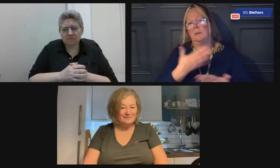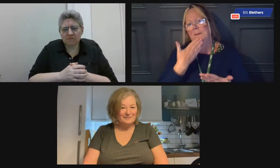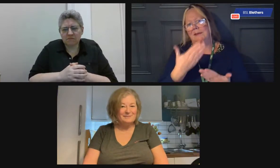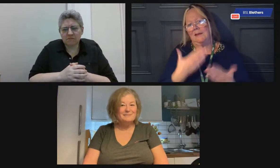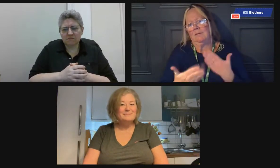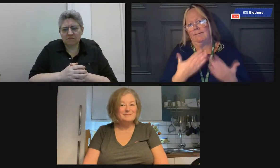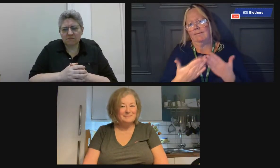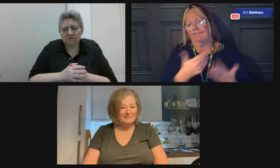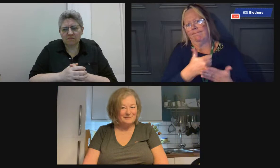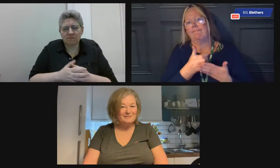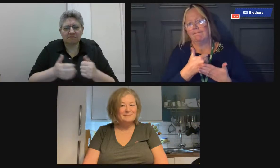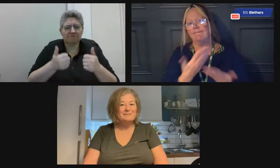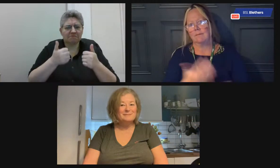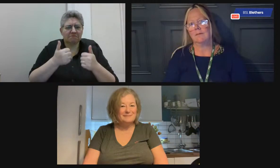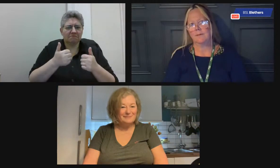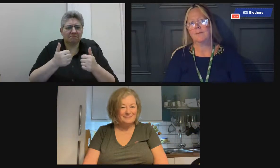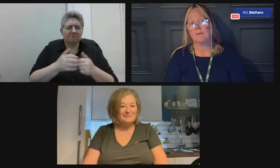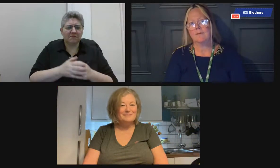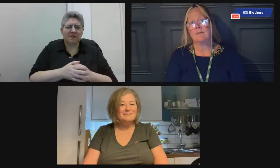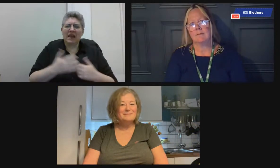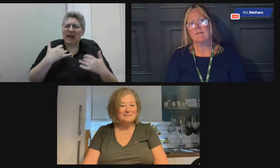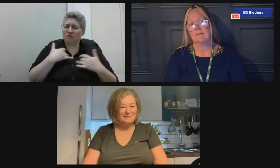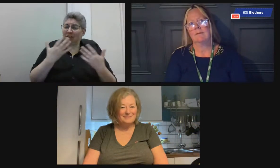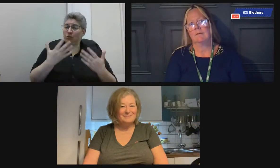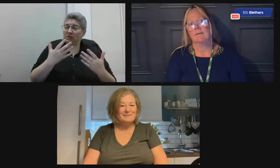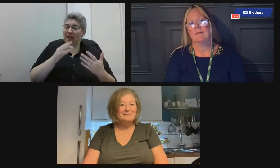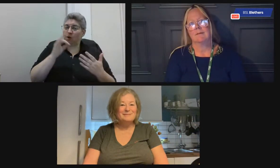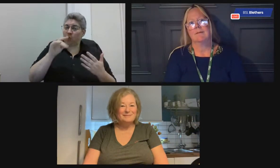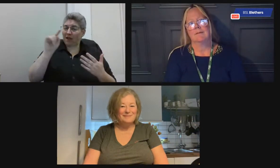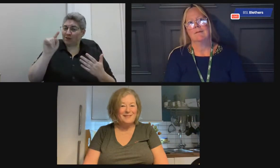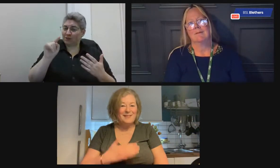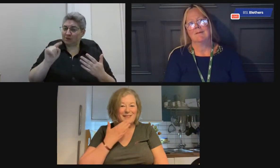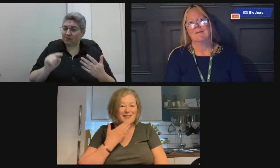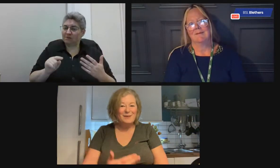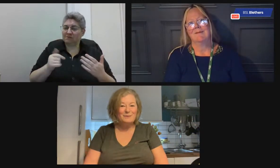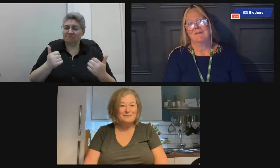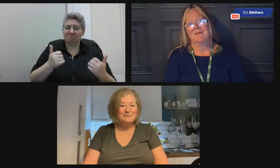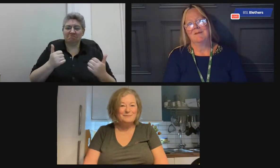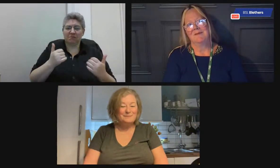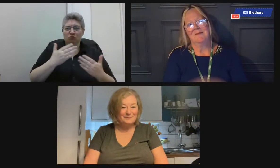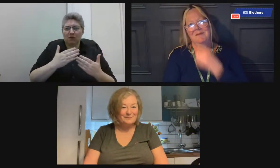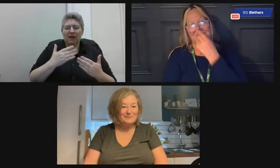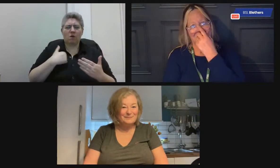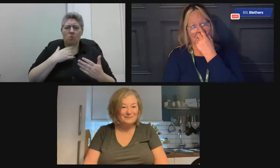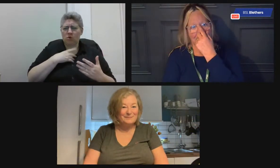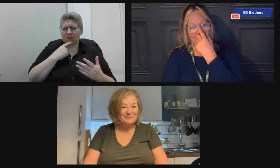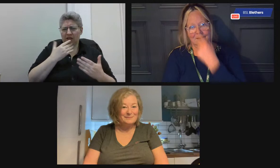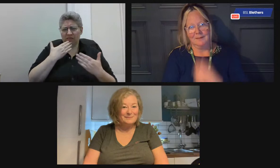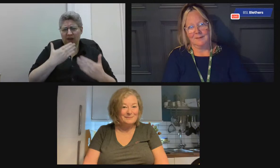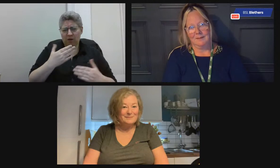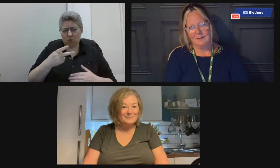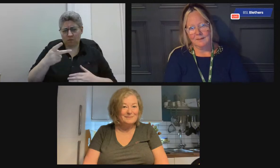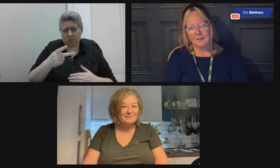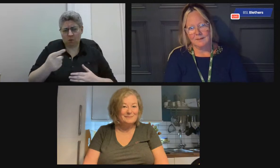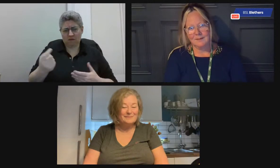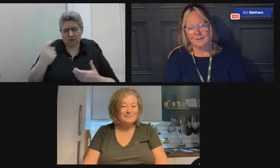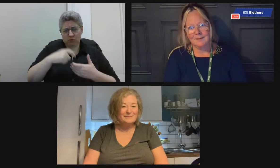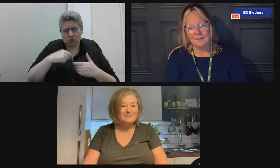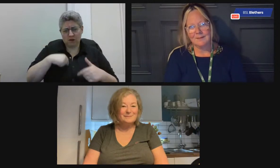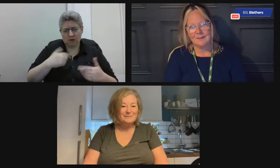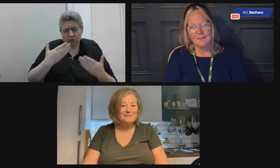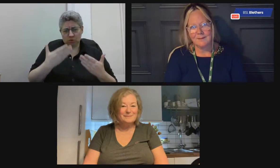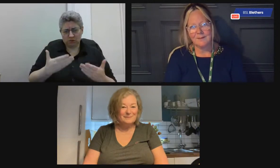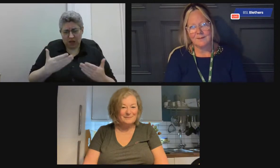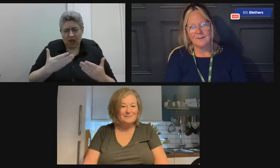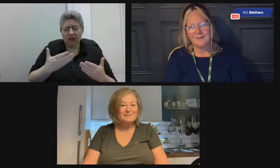make sure you get something checked. Anything that doesn't feel right, get it checked. Well, thank you so much.